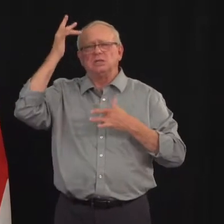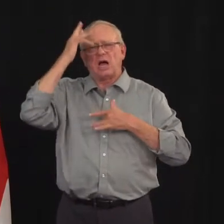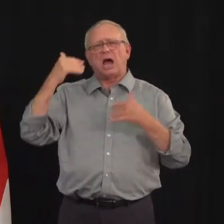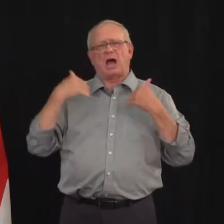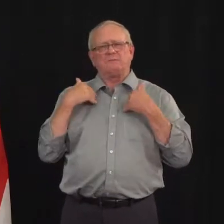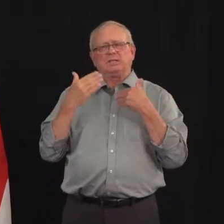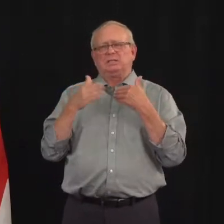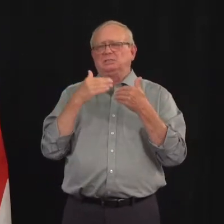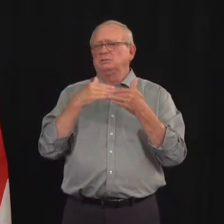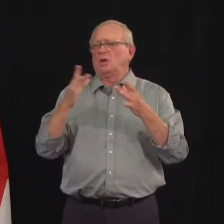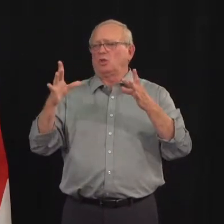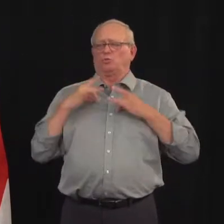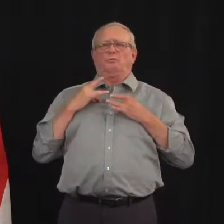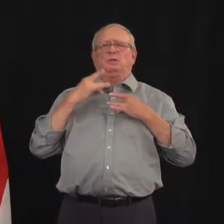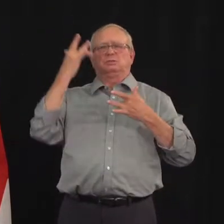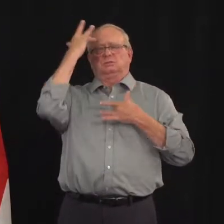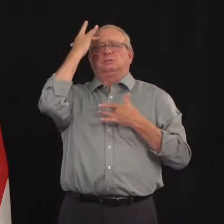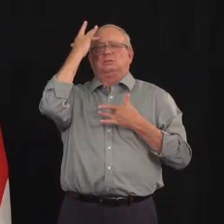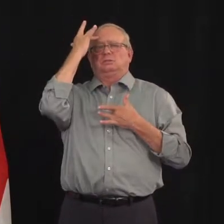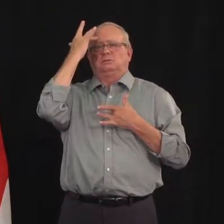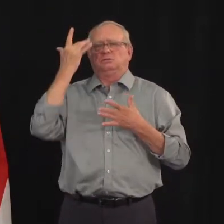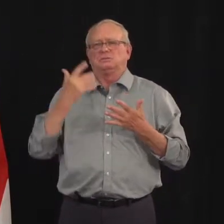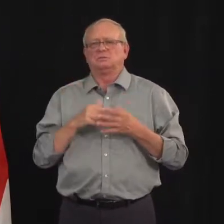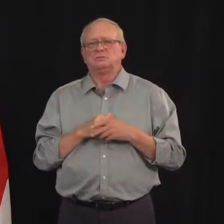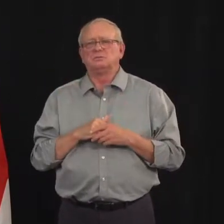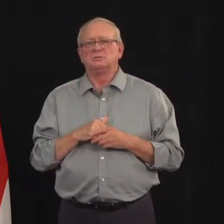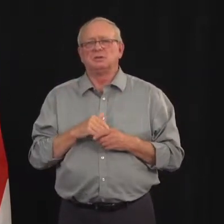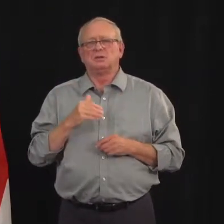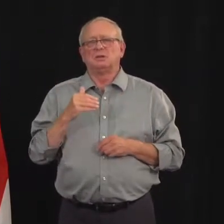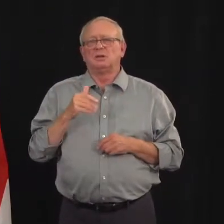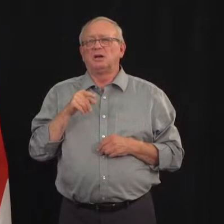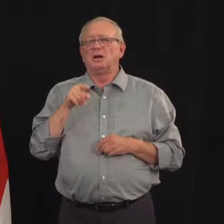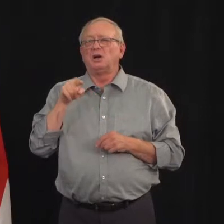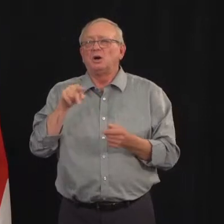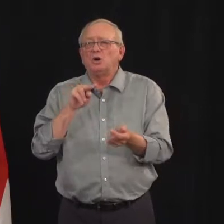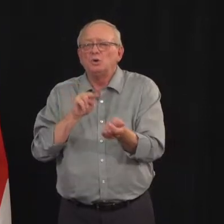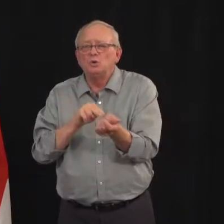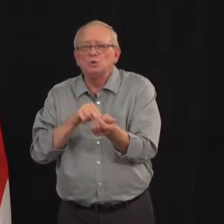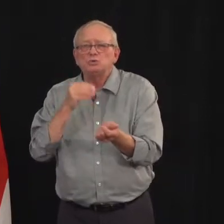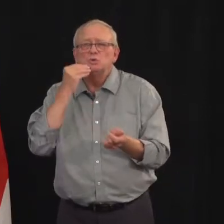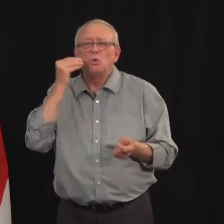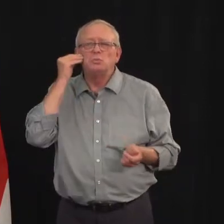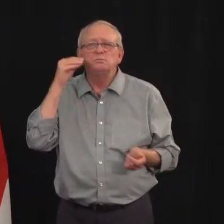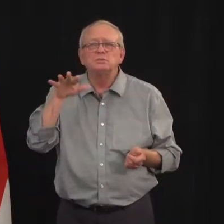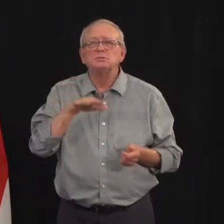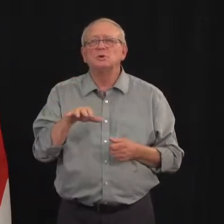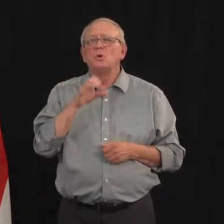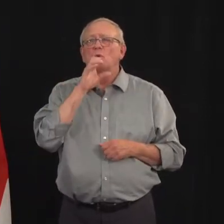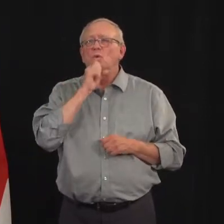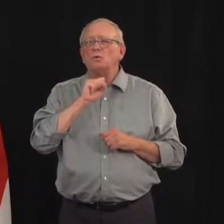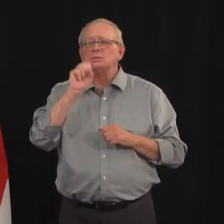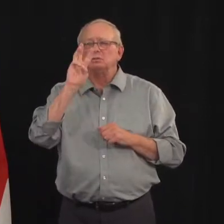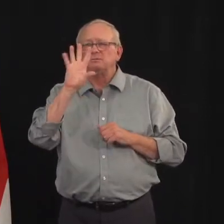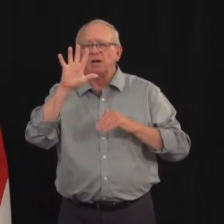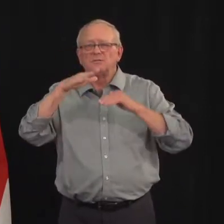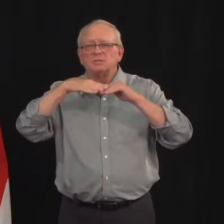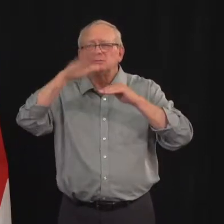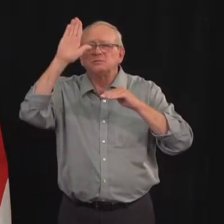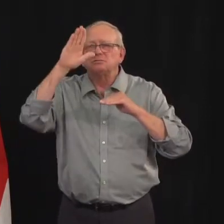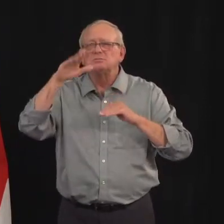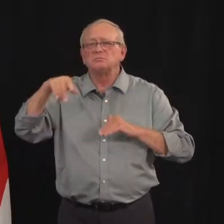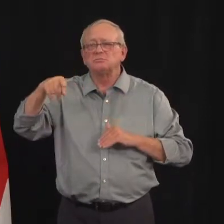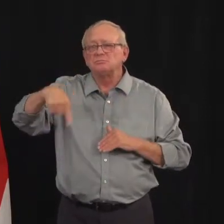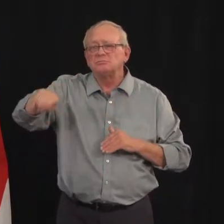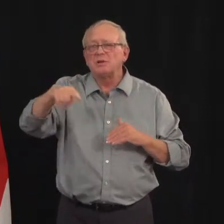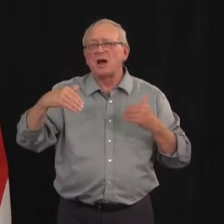to be in contact with anyone who lives in a continuing care facility, who is over the age of 65, or who has underlying medical